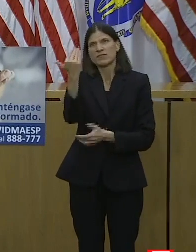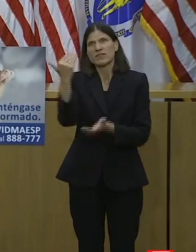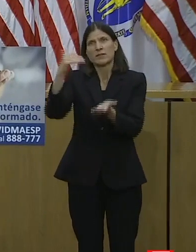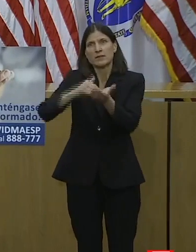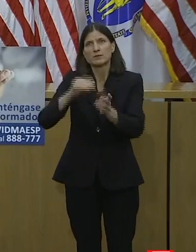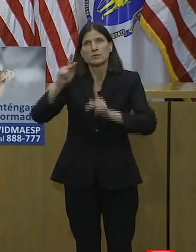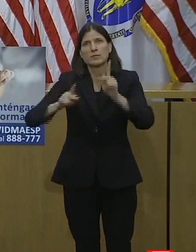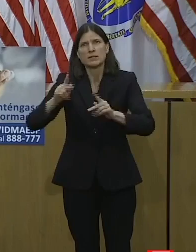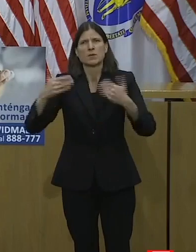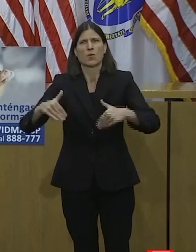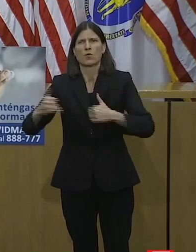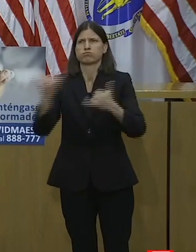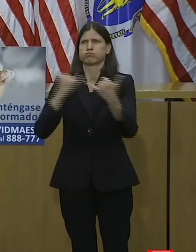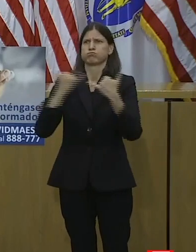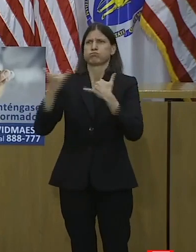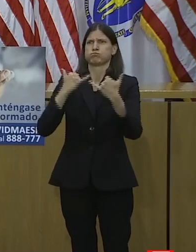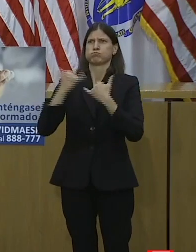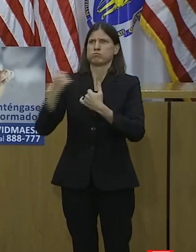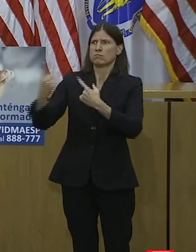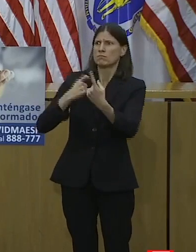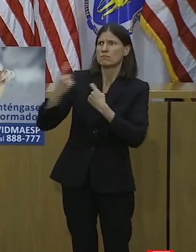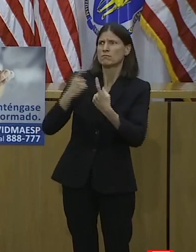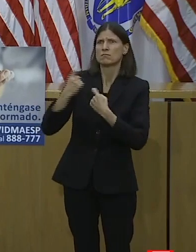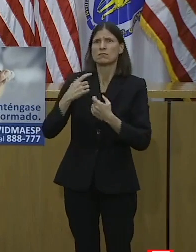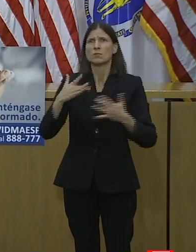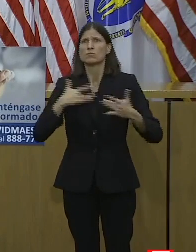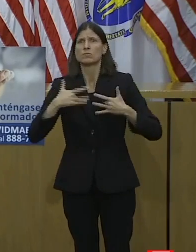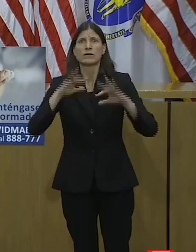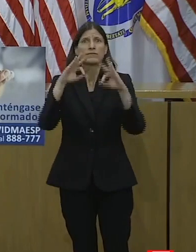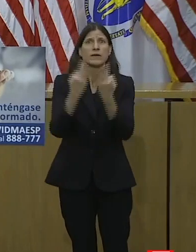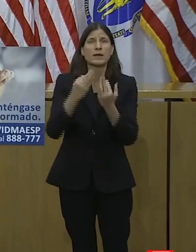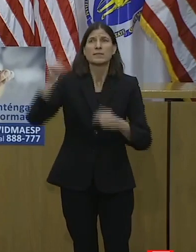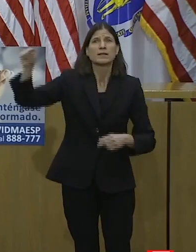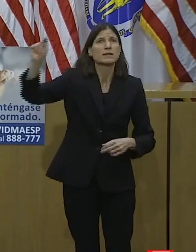anxious about what's happening in their nursing home for their loved one.